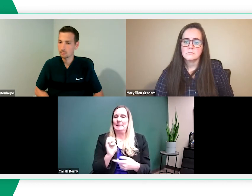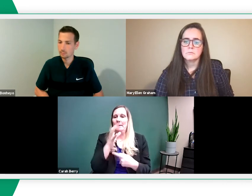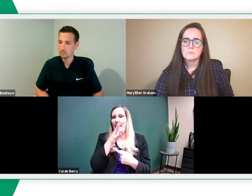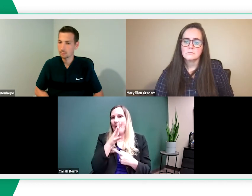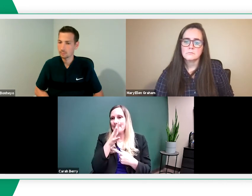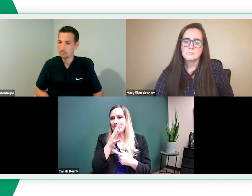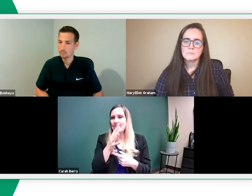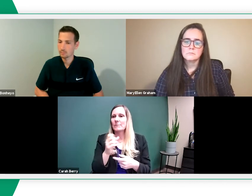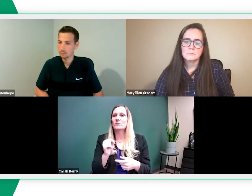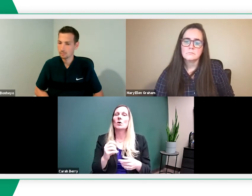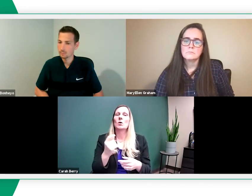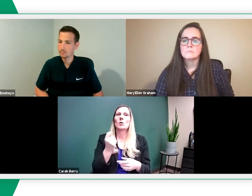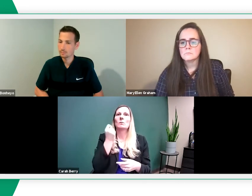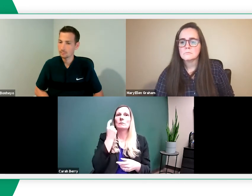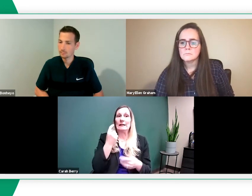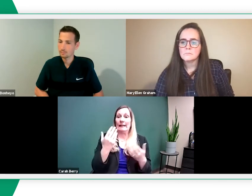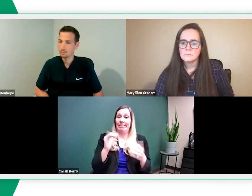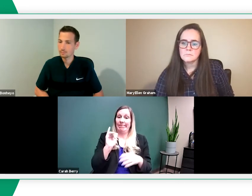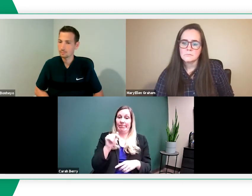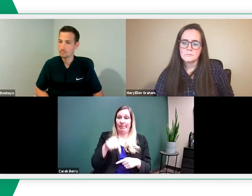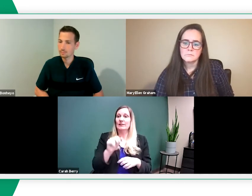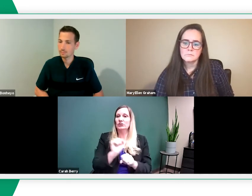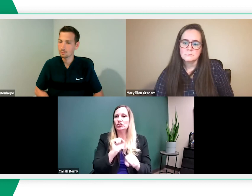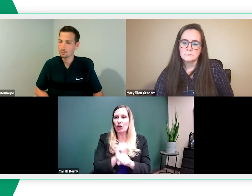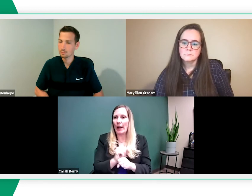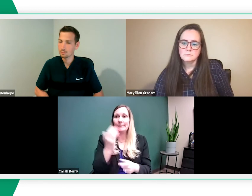boys, and be that mom.